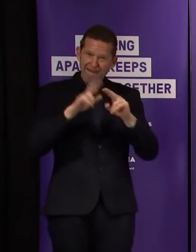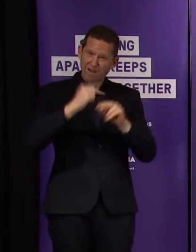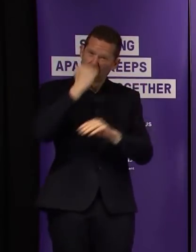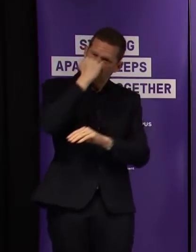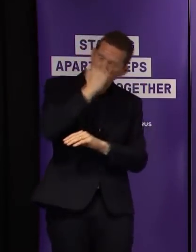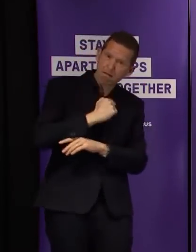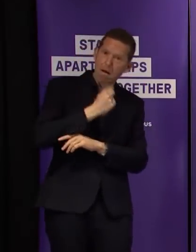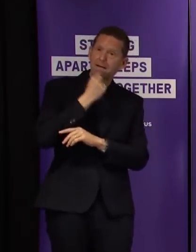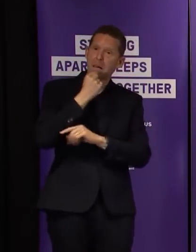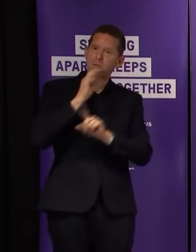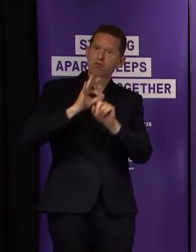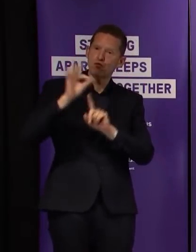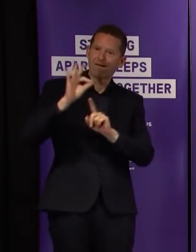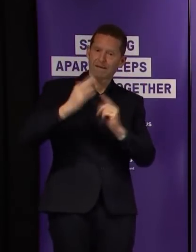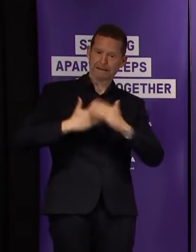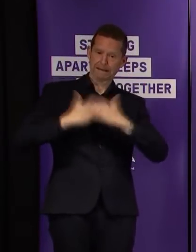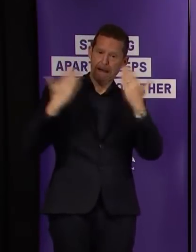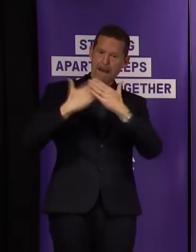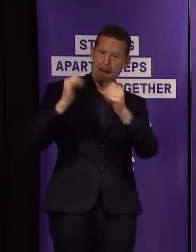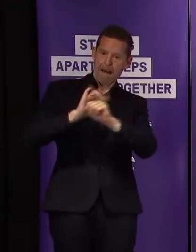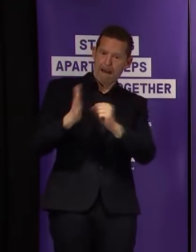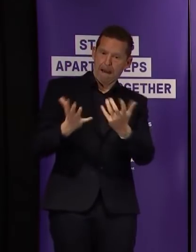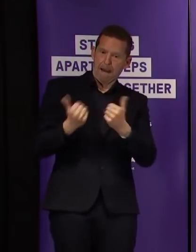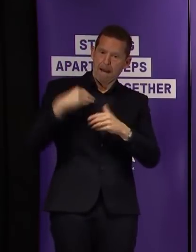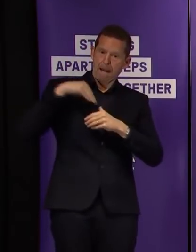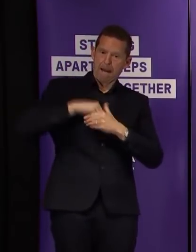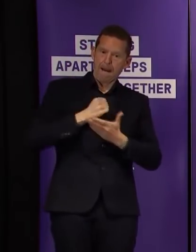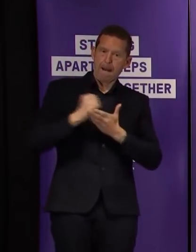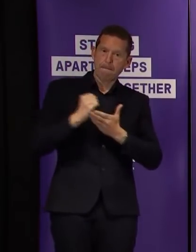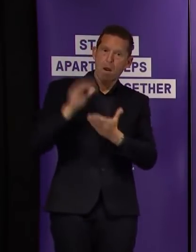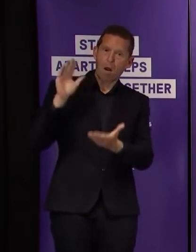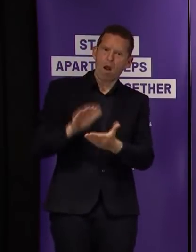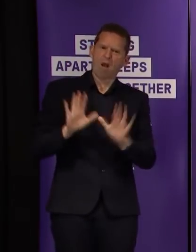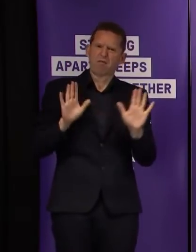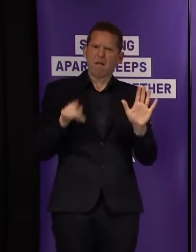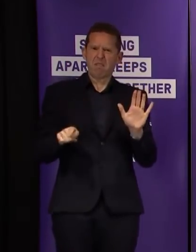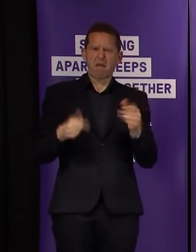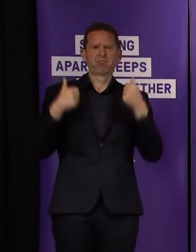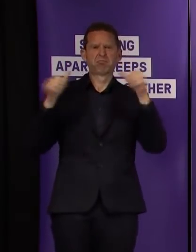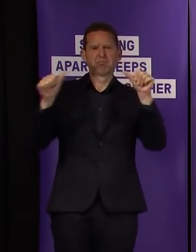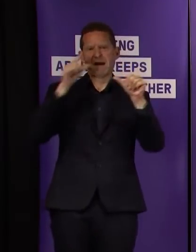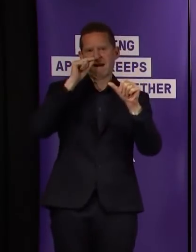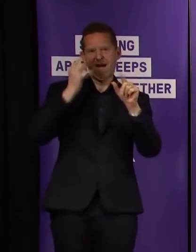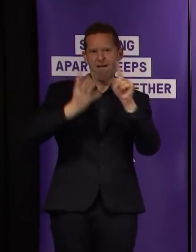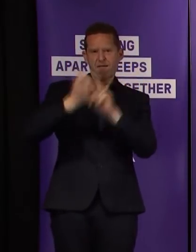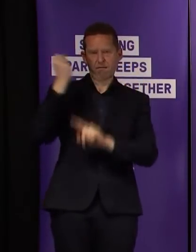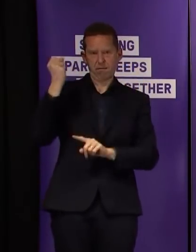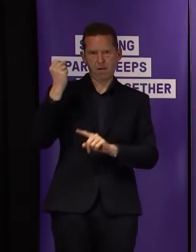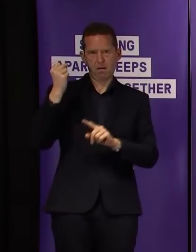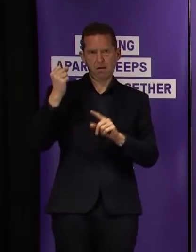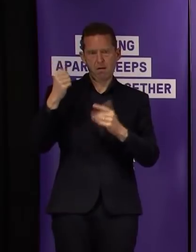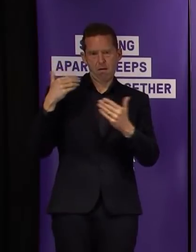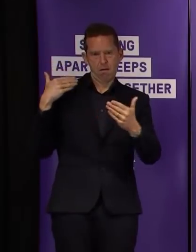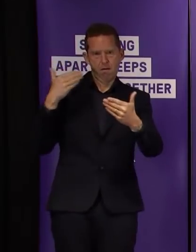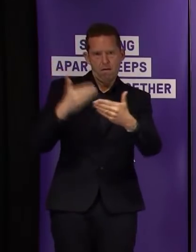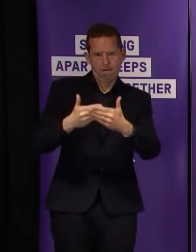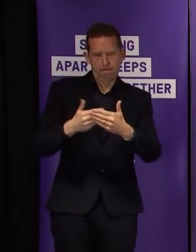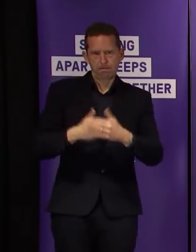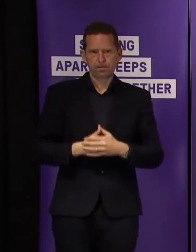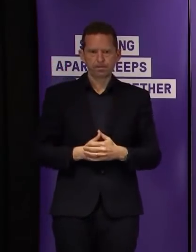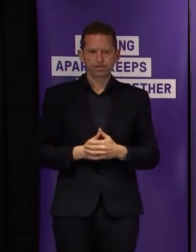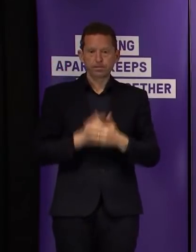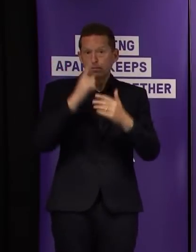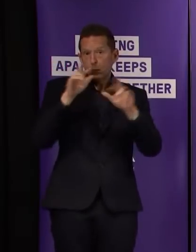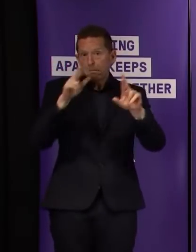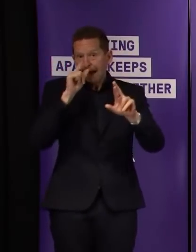then that's all the better to make it more likely that you reach your targets and potentially to reach them earlier. But the